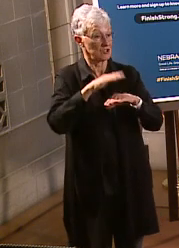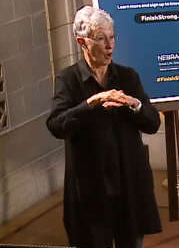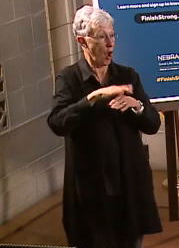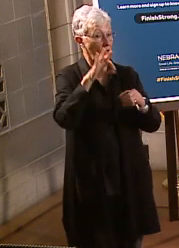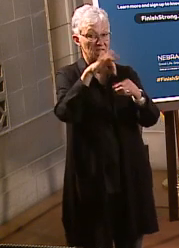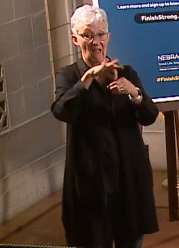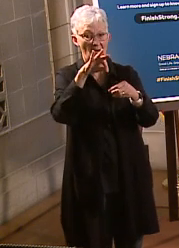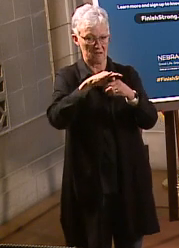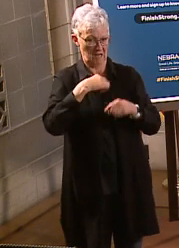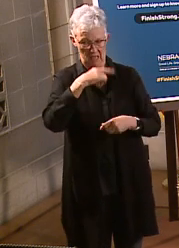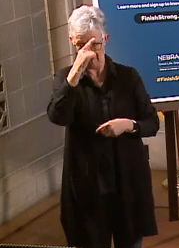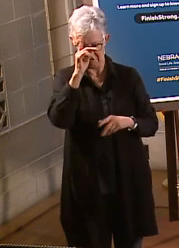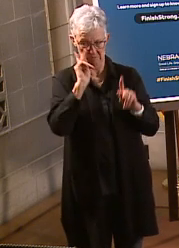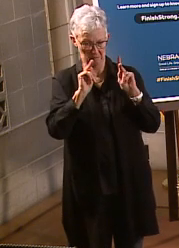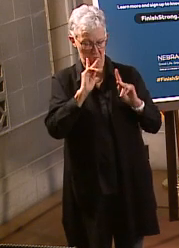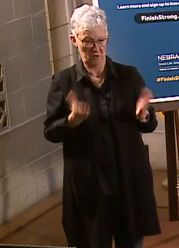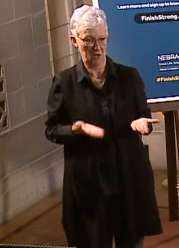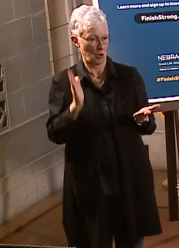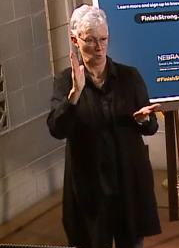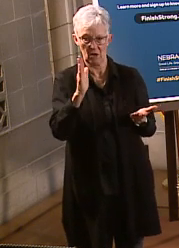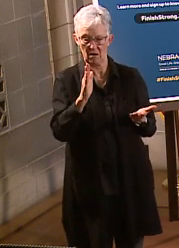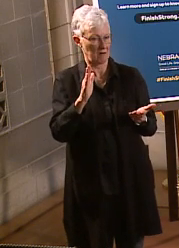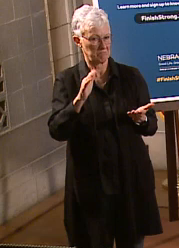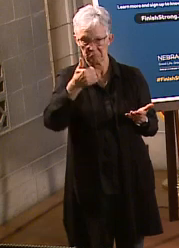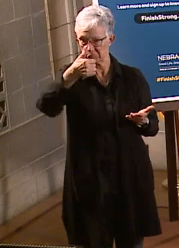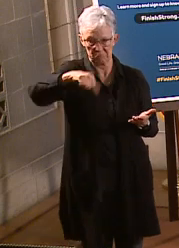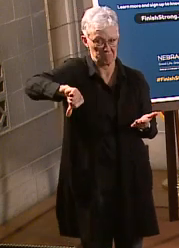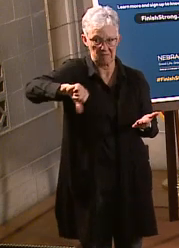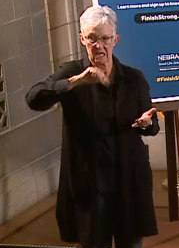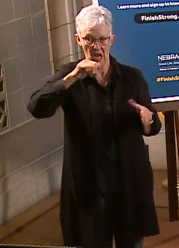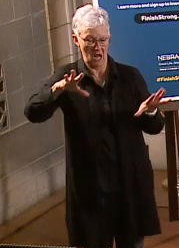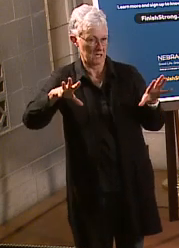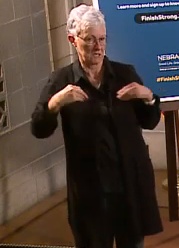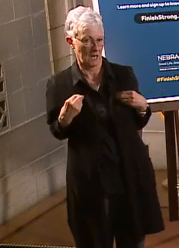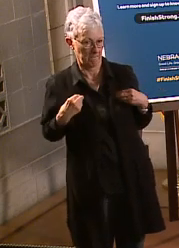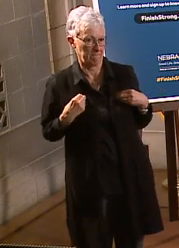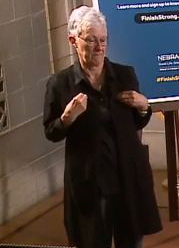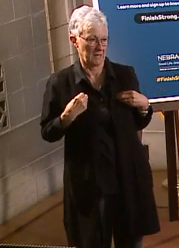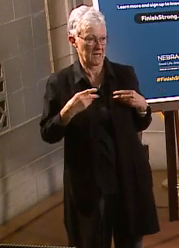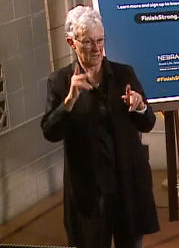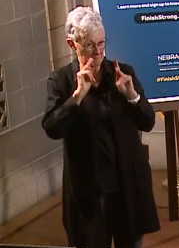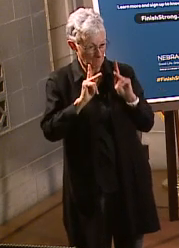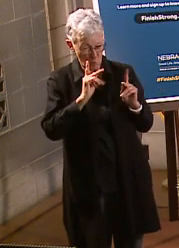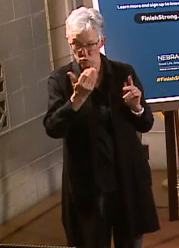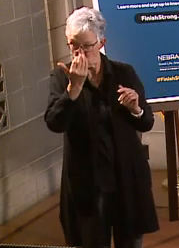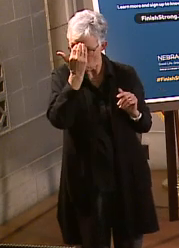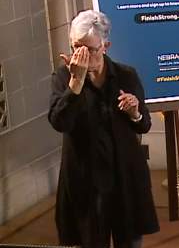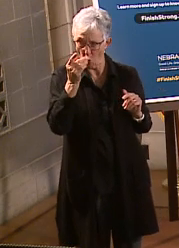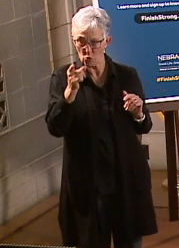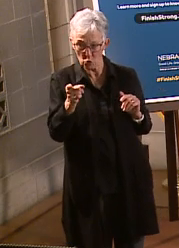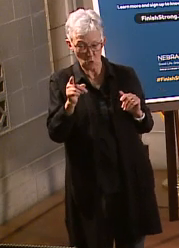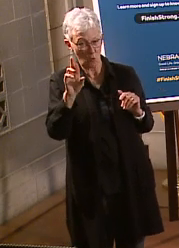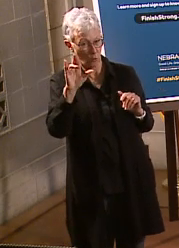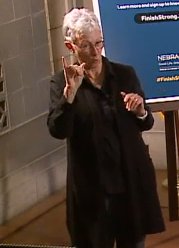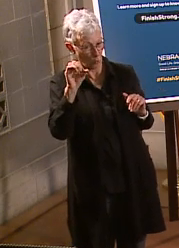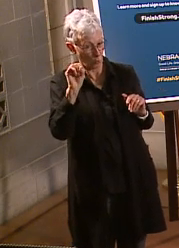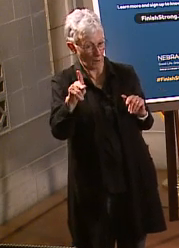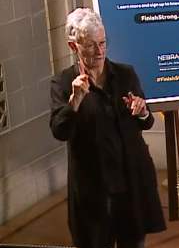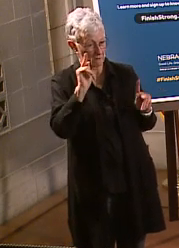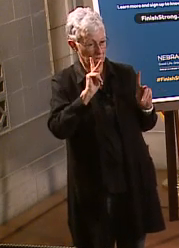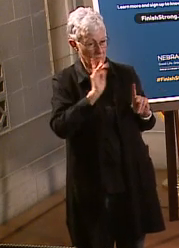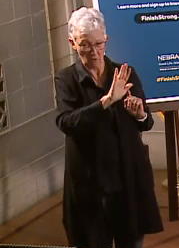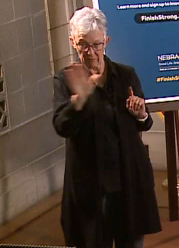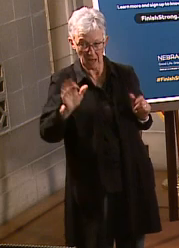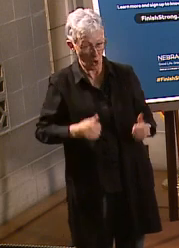Nebraskans would vote it down. I think once people know that you are risking people's lives by legalizing marijuana on a number of different